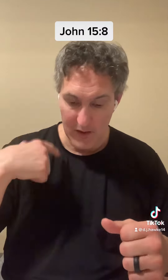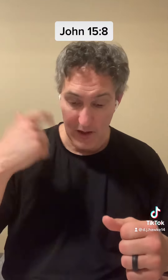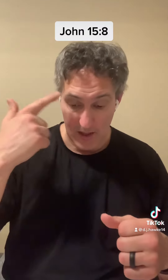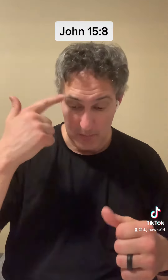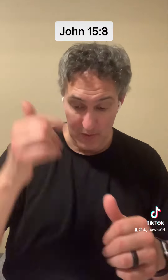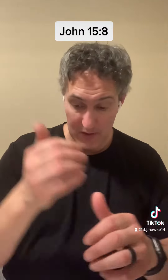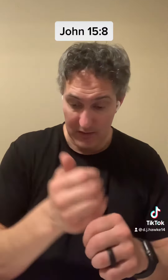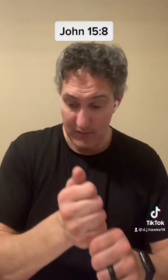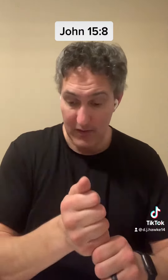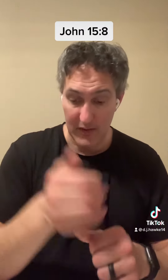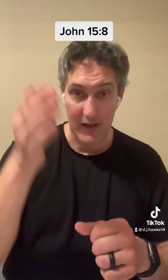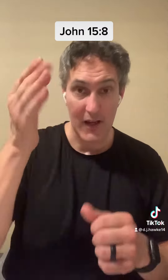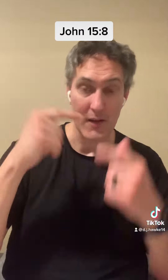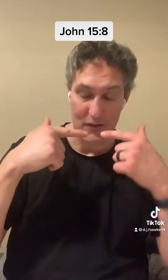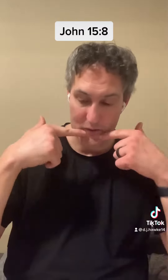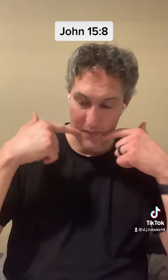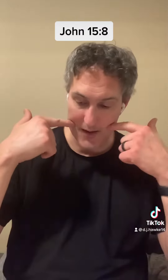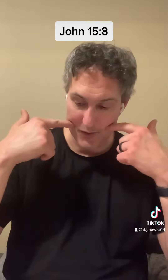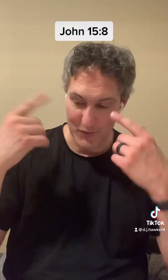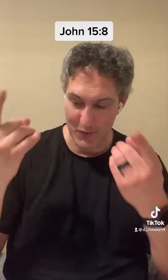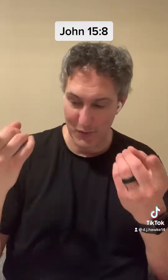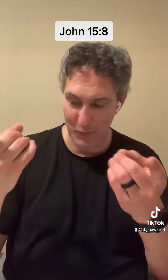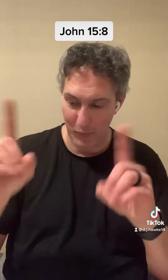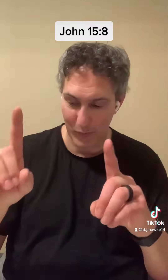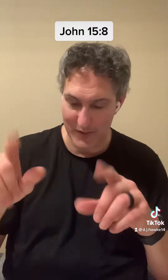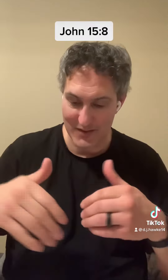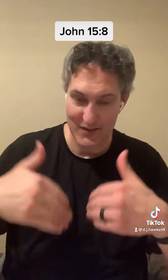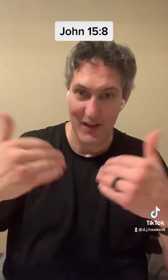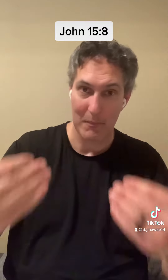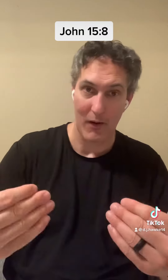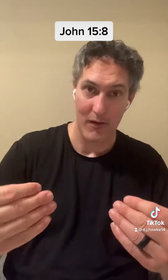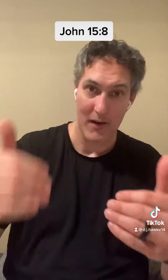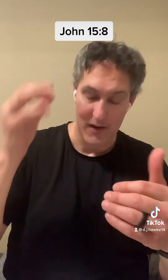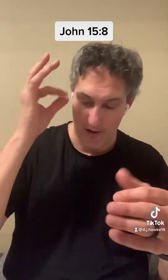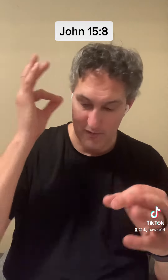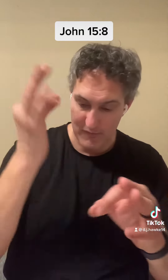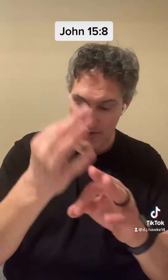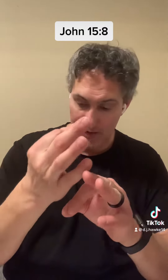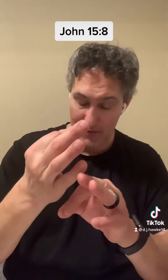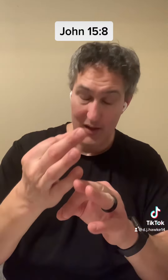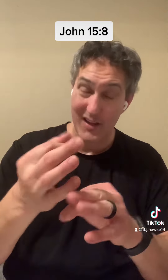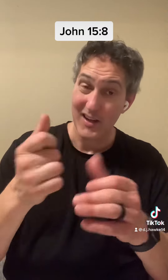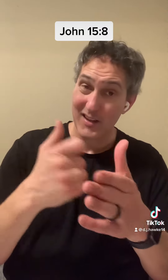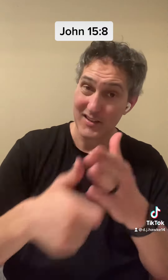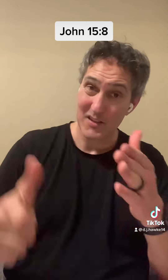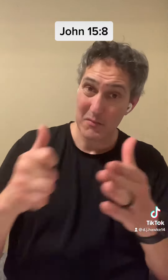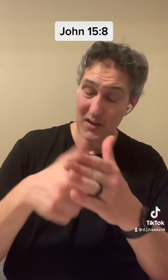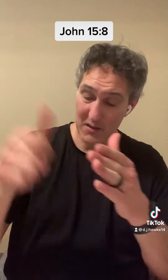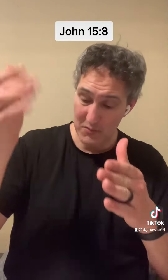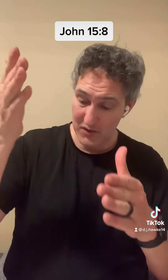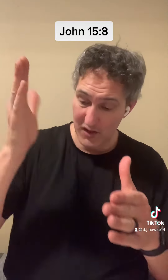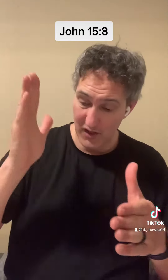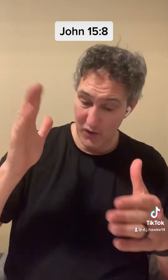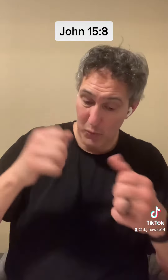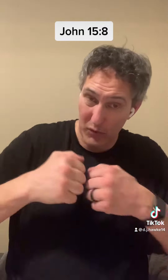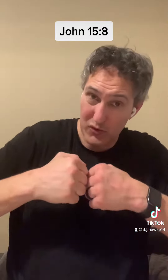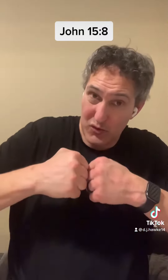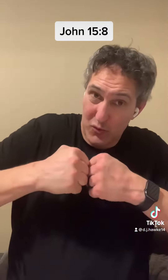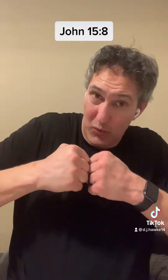I believe that God smiles when we step out in faith. And sometimes God will